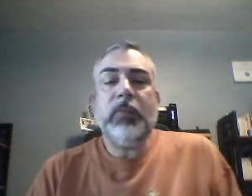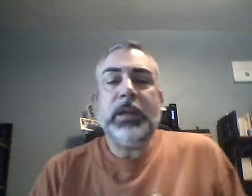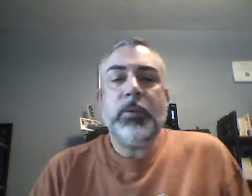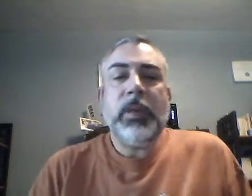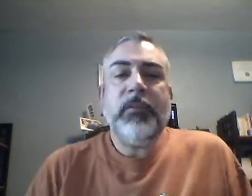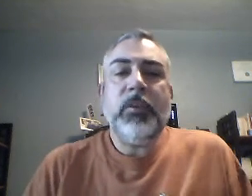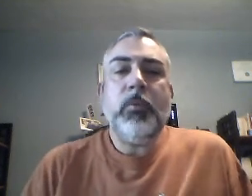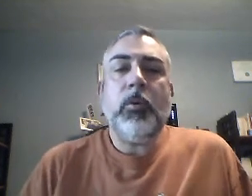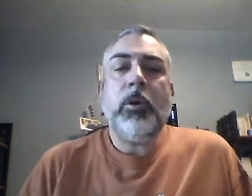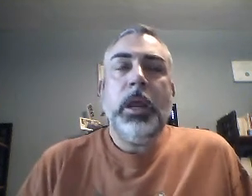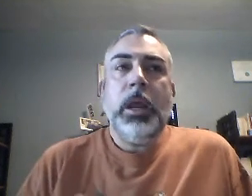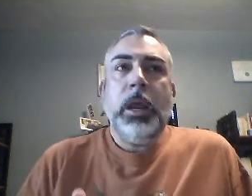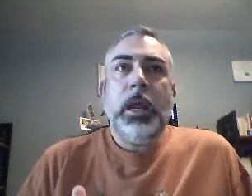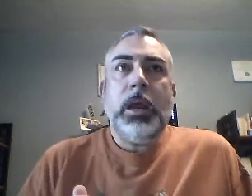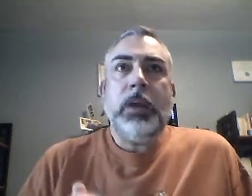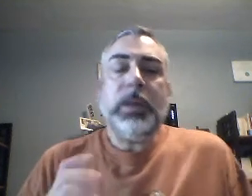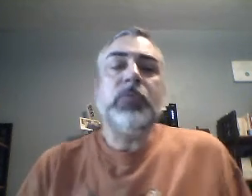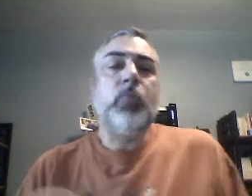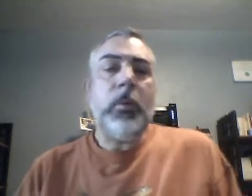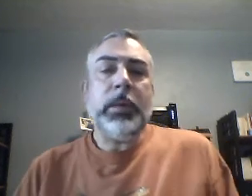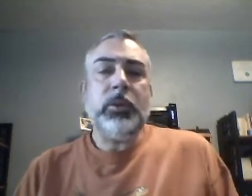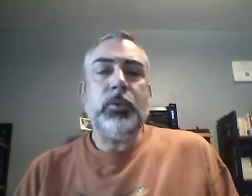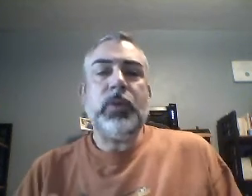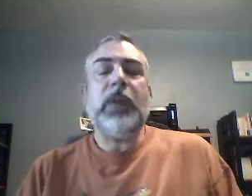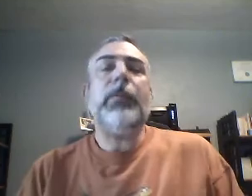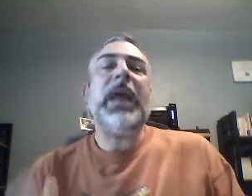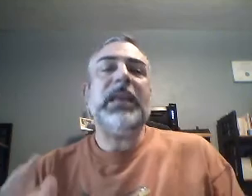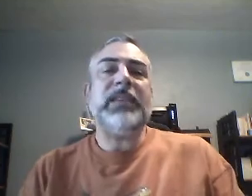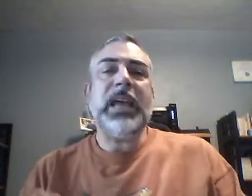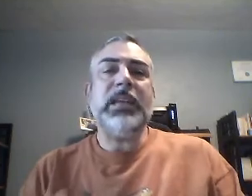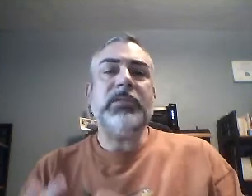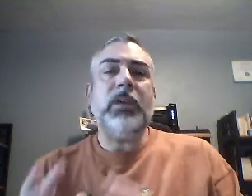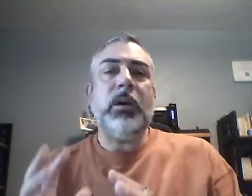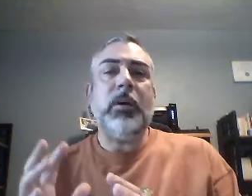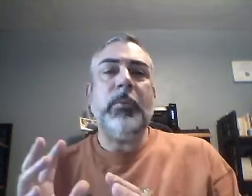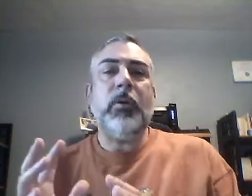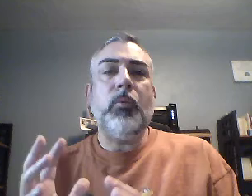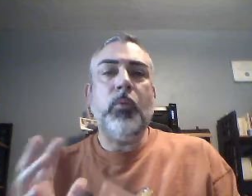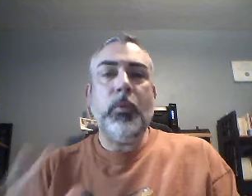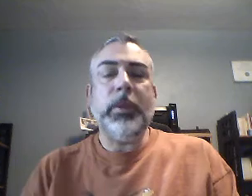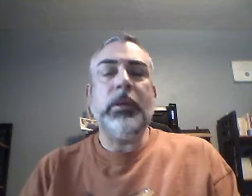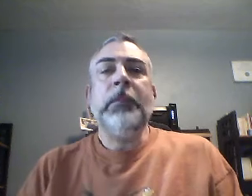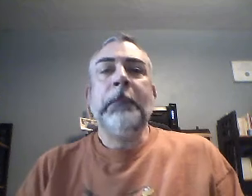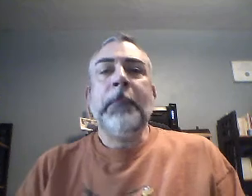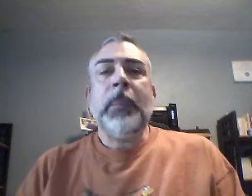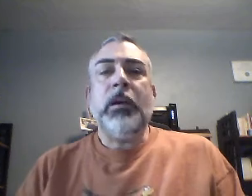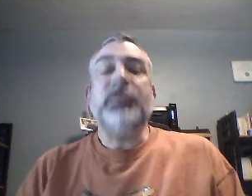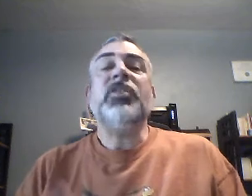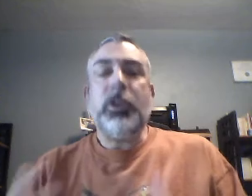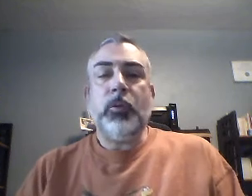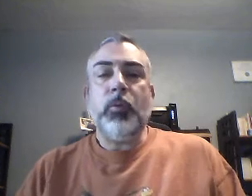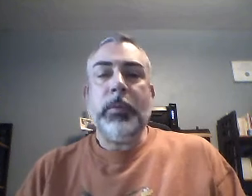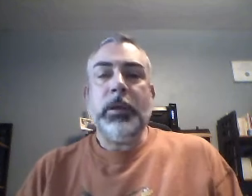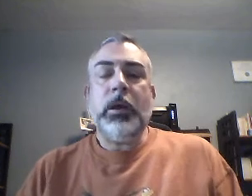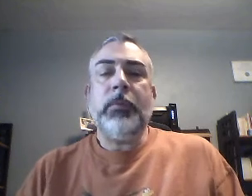right? So if you were a trans woman, you would try to pass as a woman, a cisgender woman,